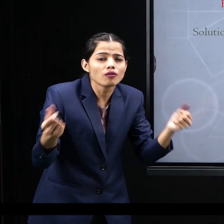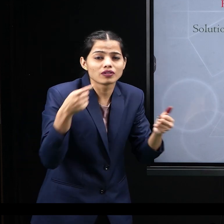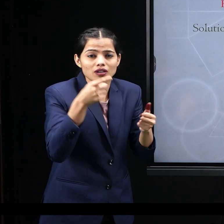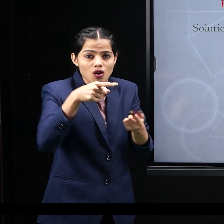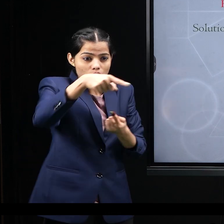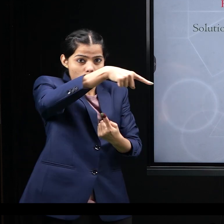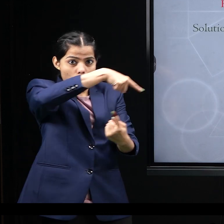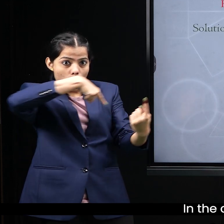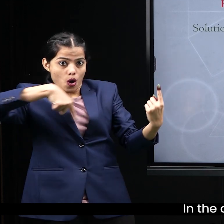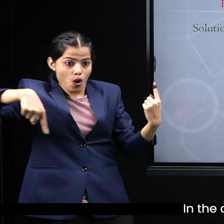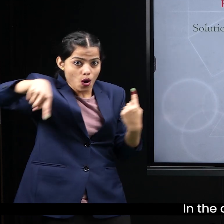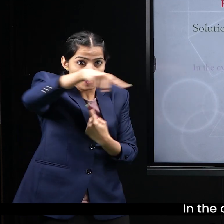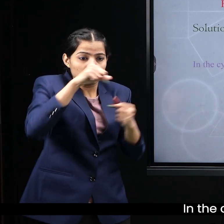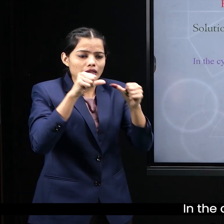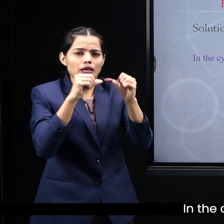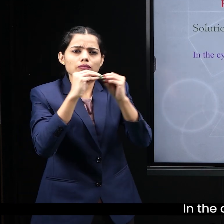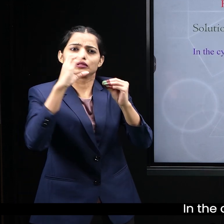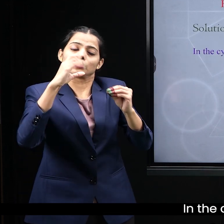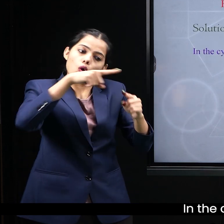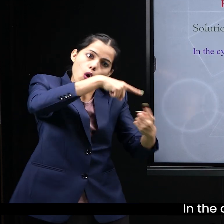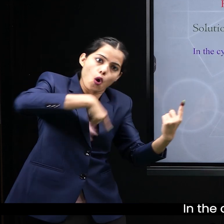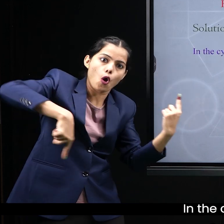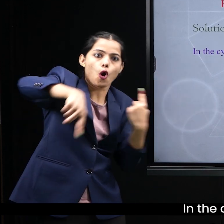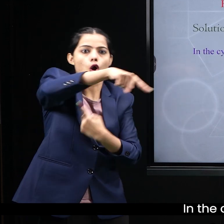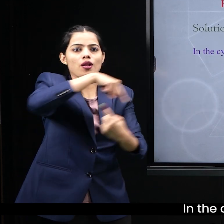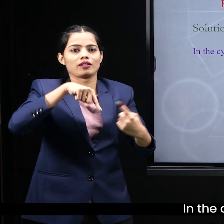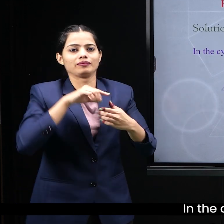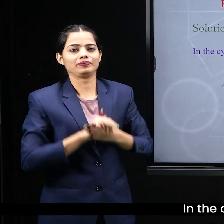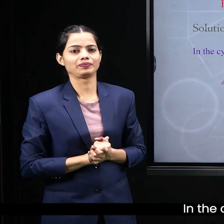Solution. In the cyclic quadrilateral ABCD,